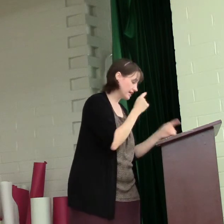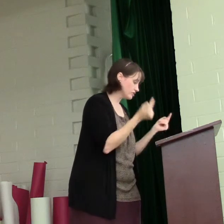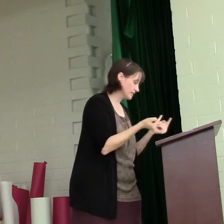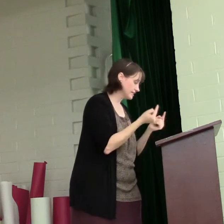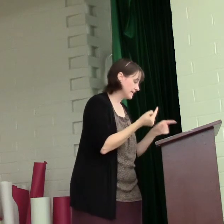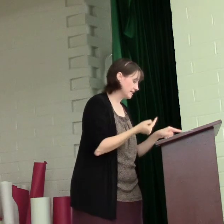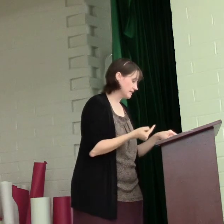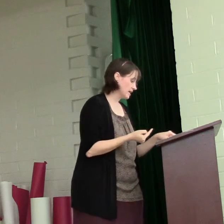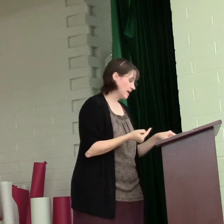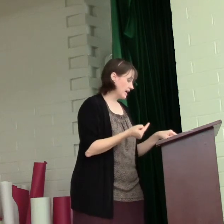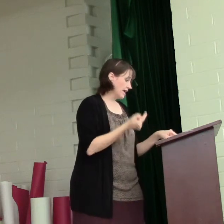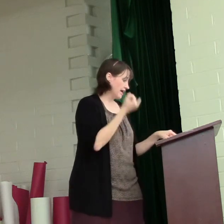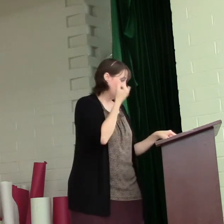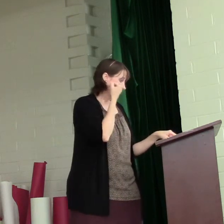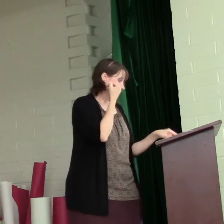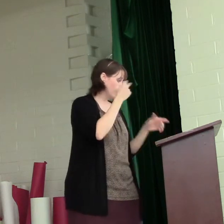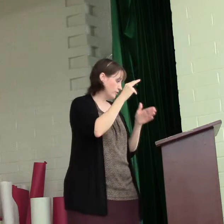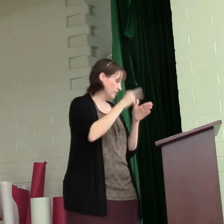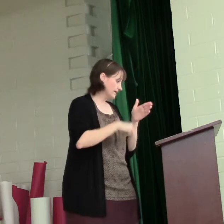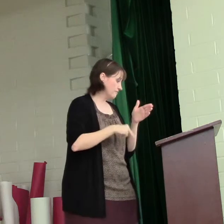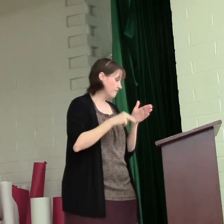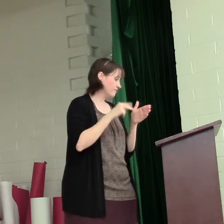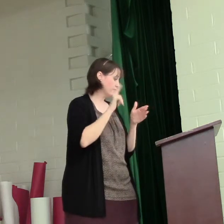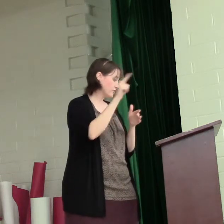unintentionally sin. If we read further